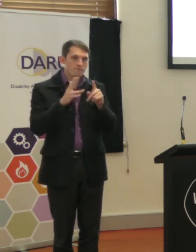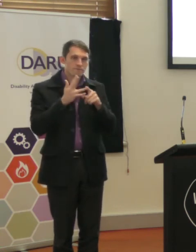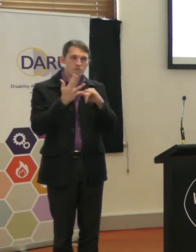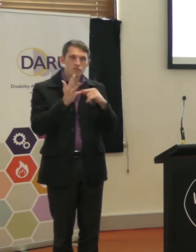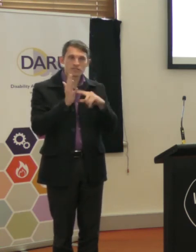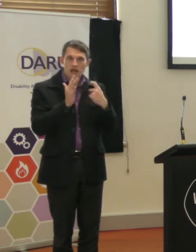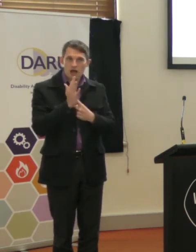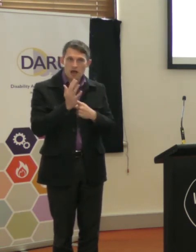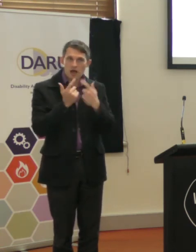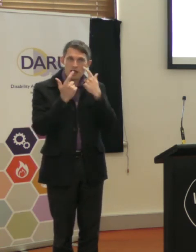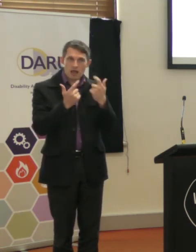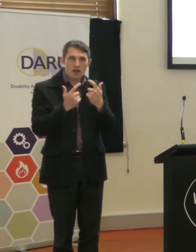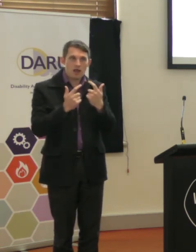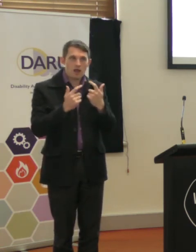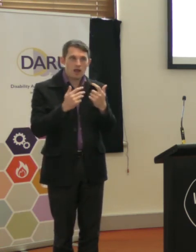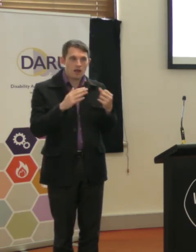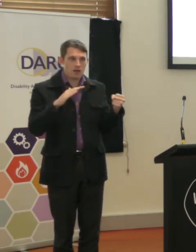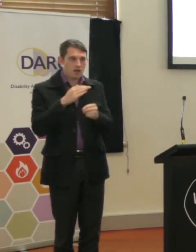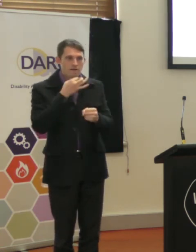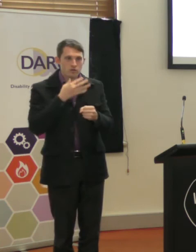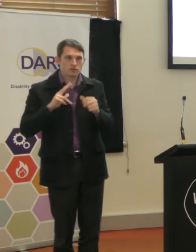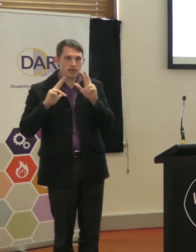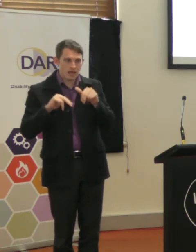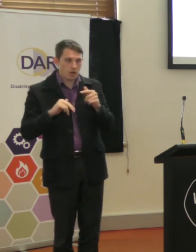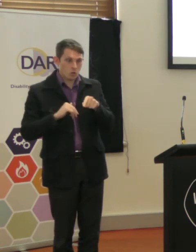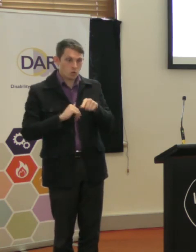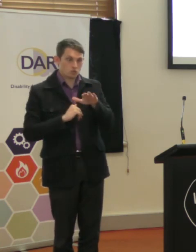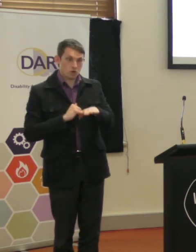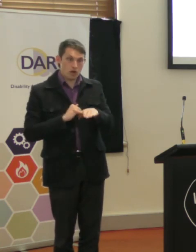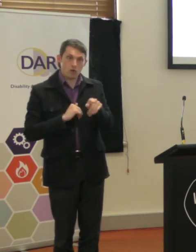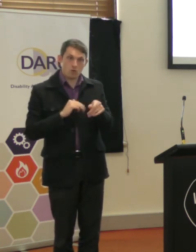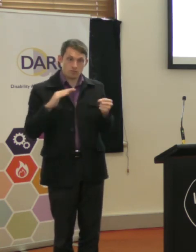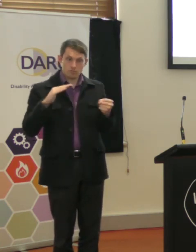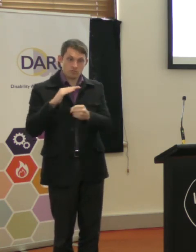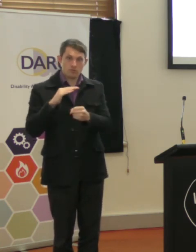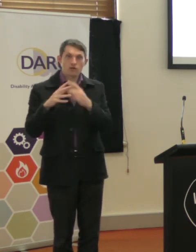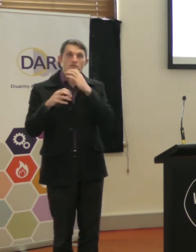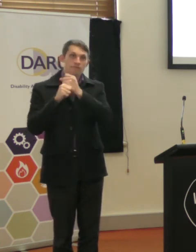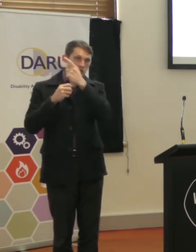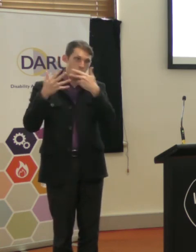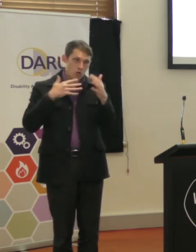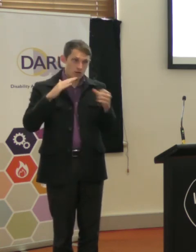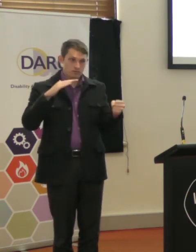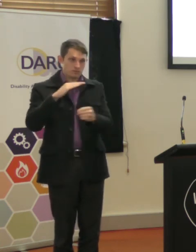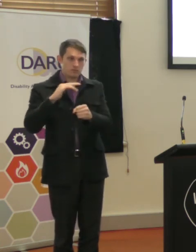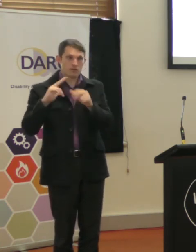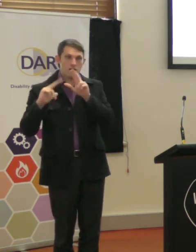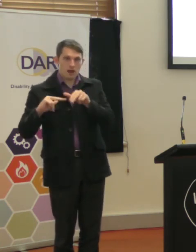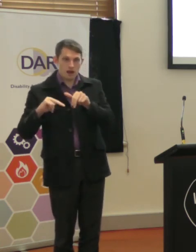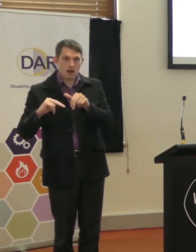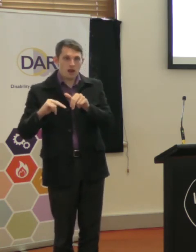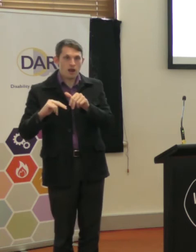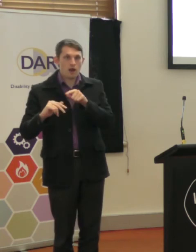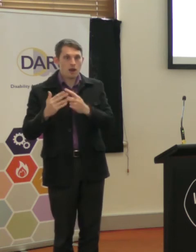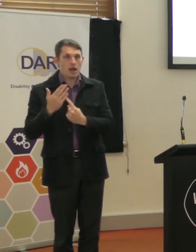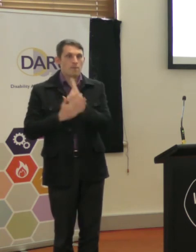yes. children who may be placed in foster care by the government. Yes. We talked about that on the phone, didn't